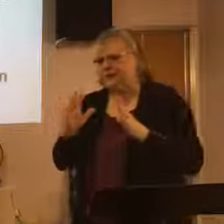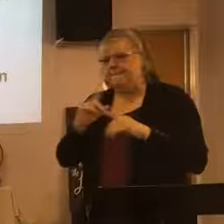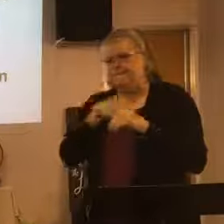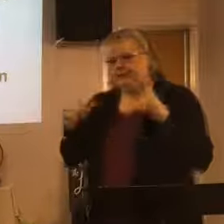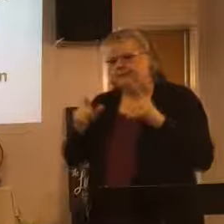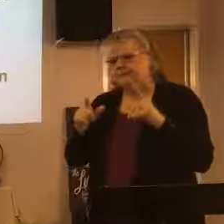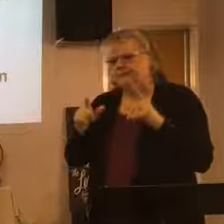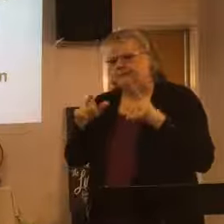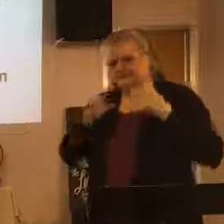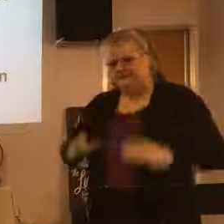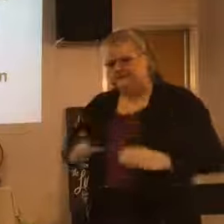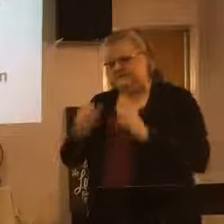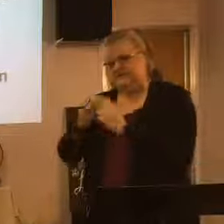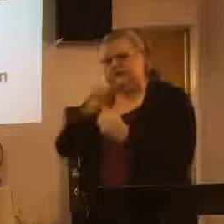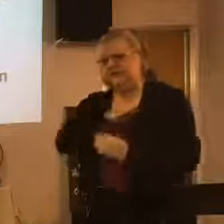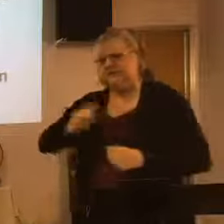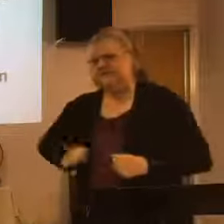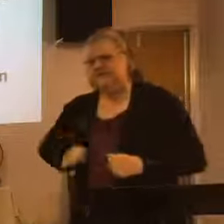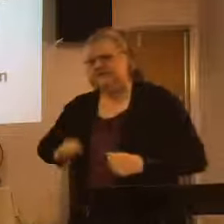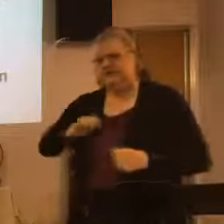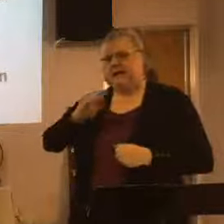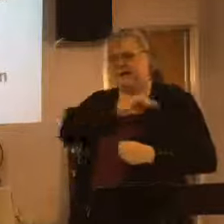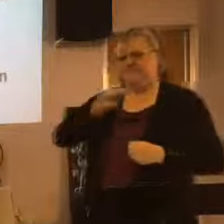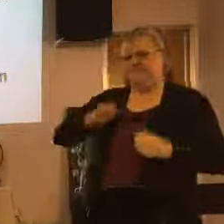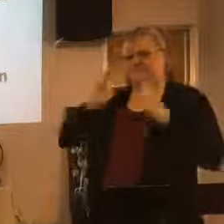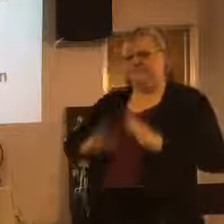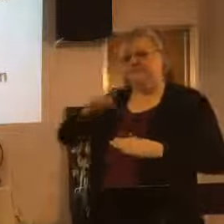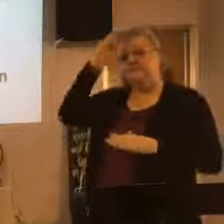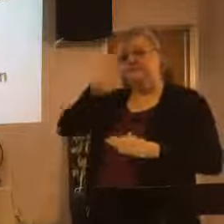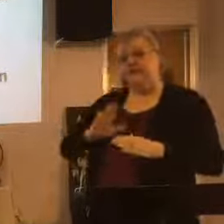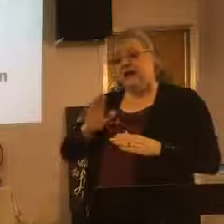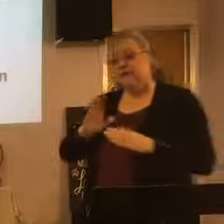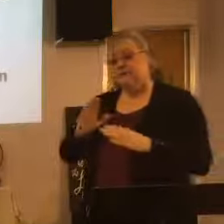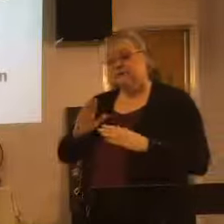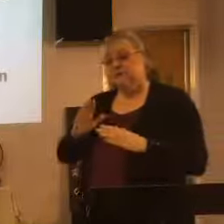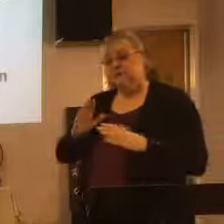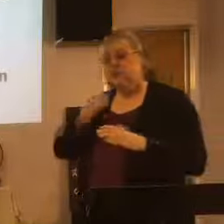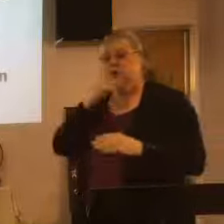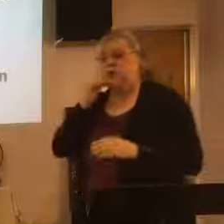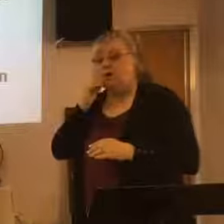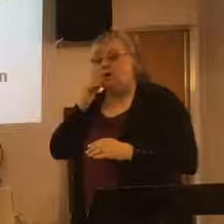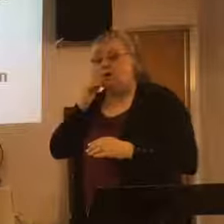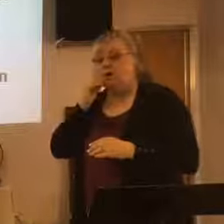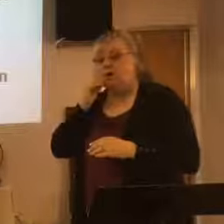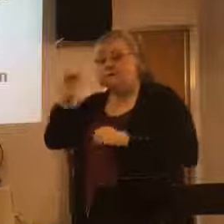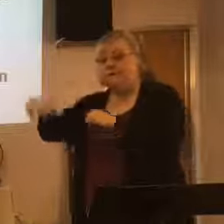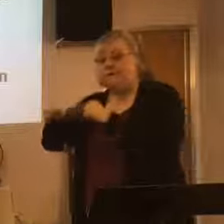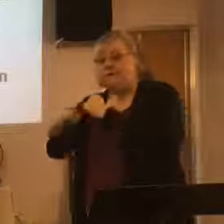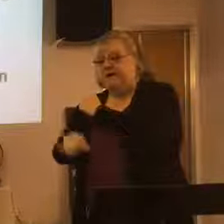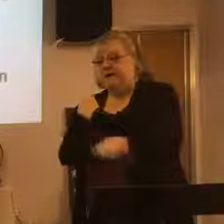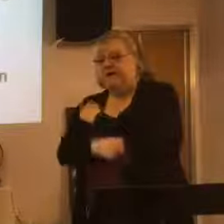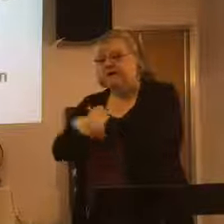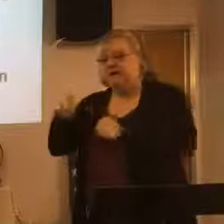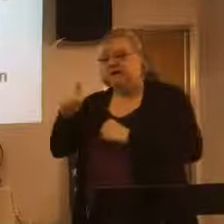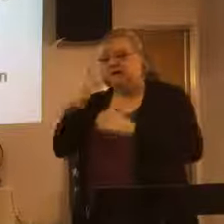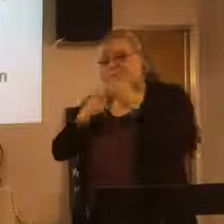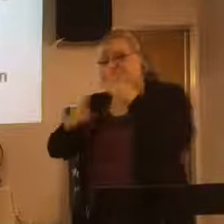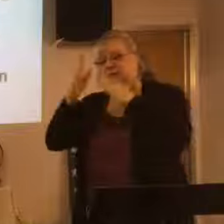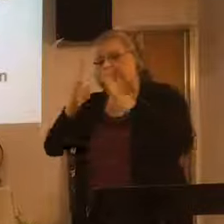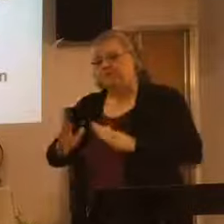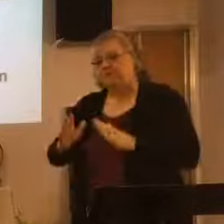citizens with the saints and members of God's household, built on the foundation of the apostles and the